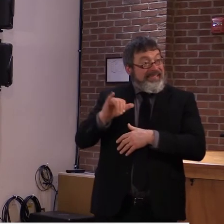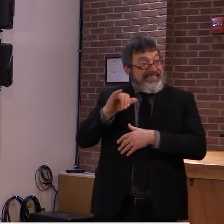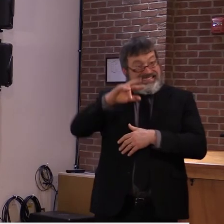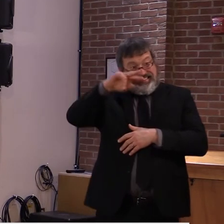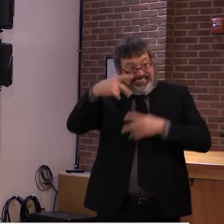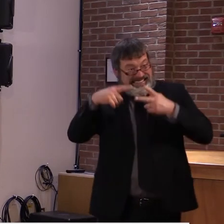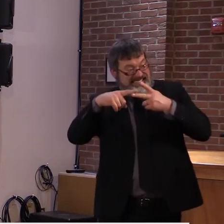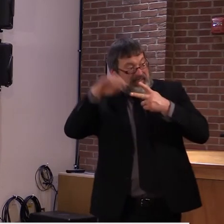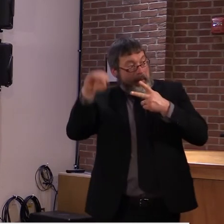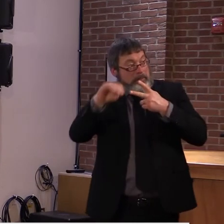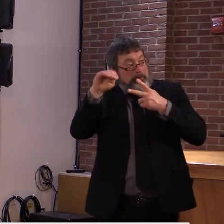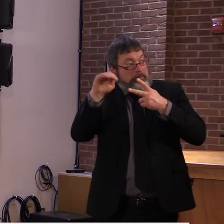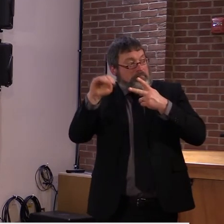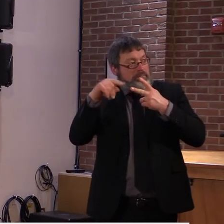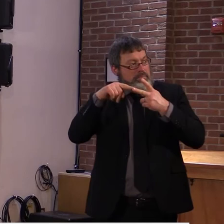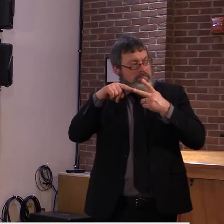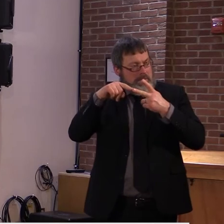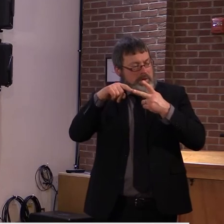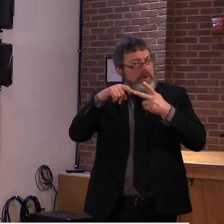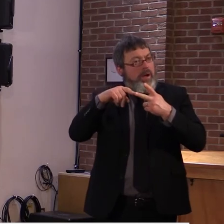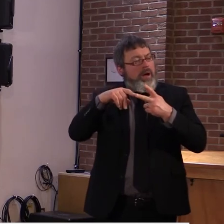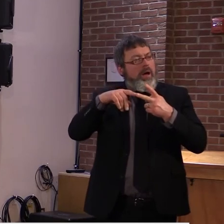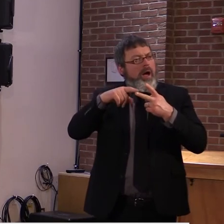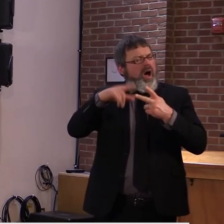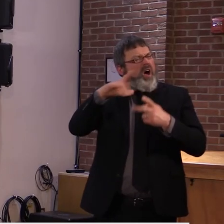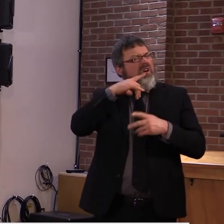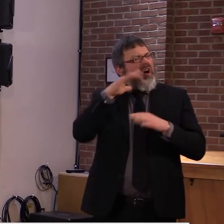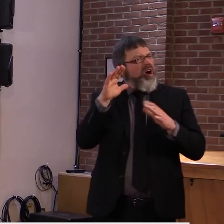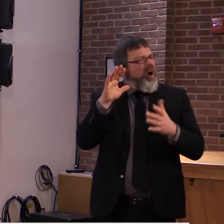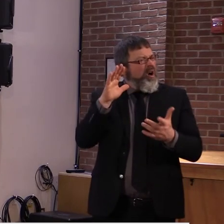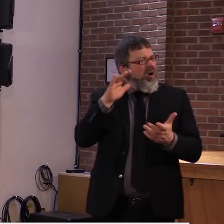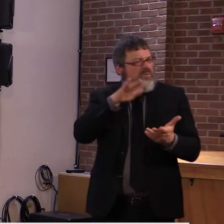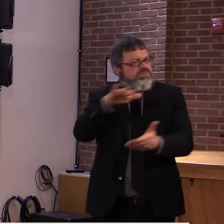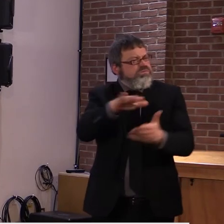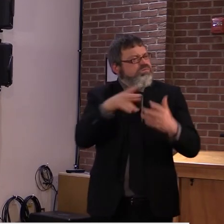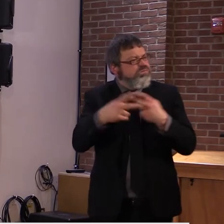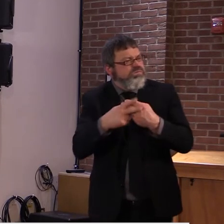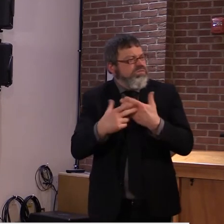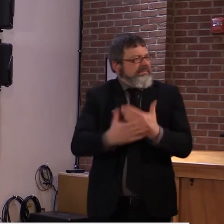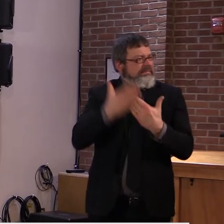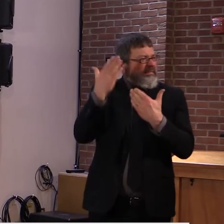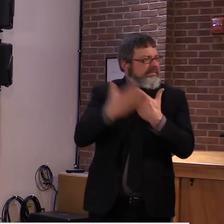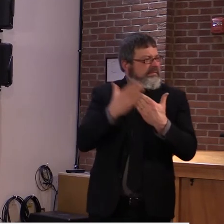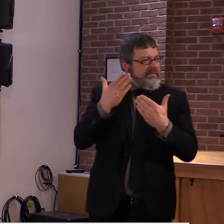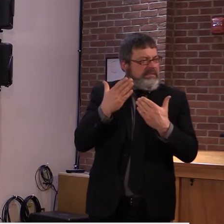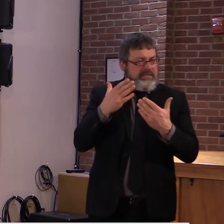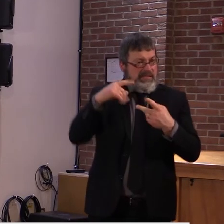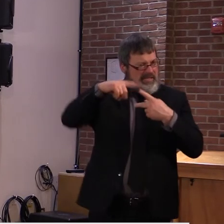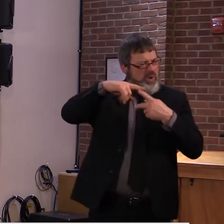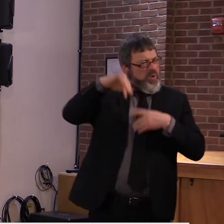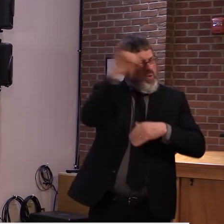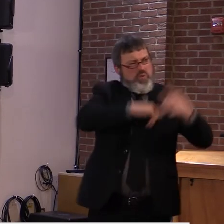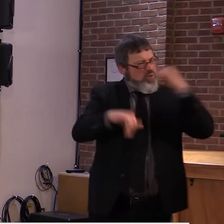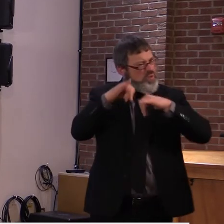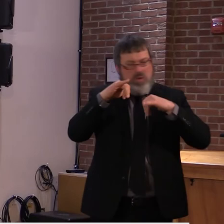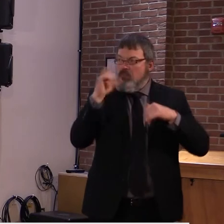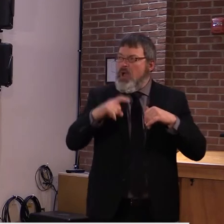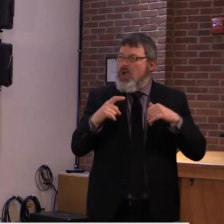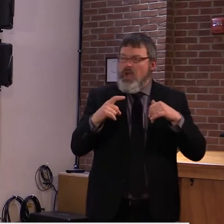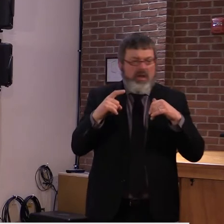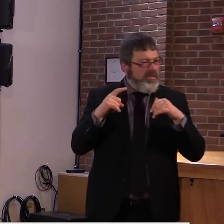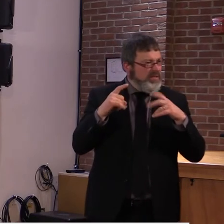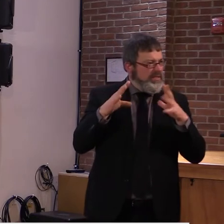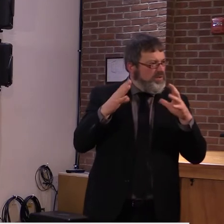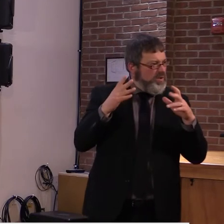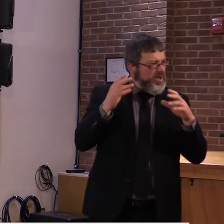the Pfizer vaccine, do you anticipate that most of the skilled nursing facilities and assisted living facilities will